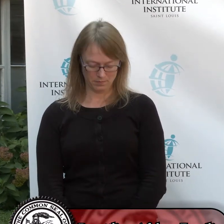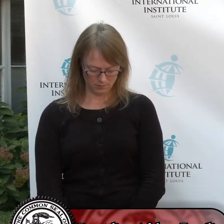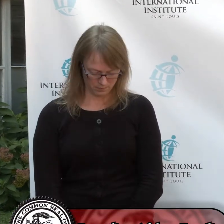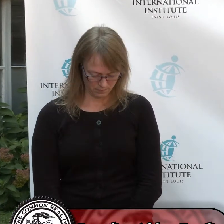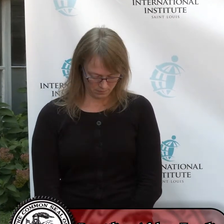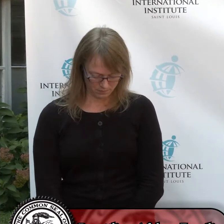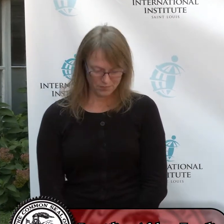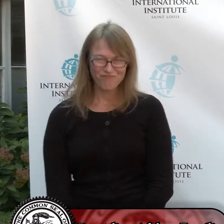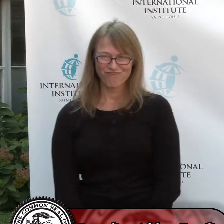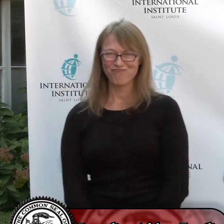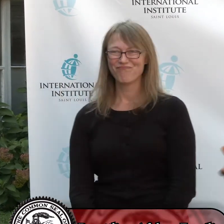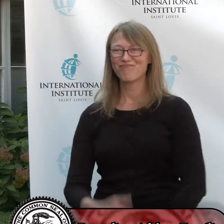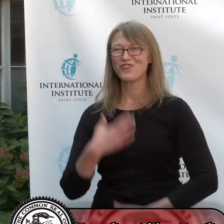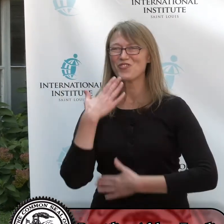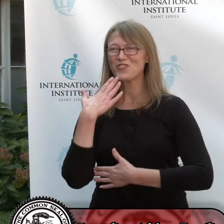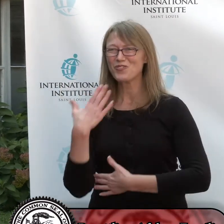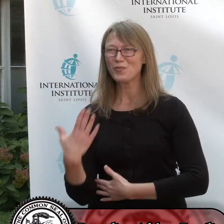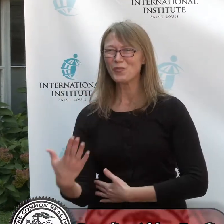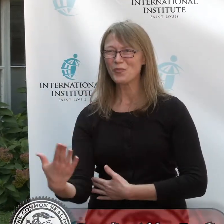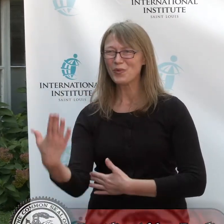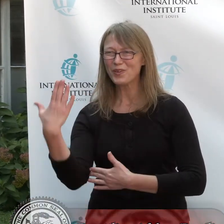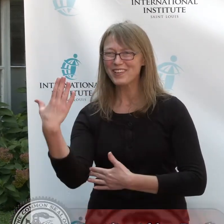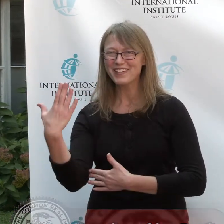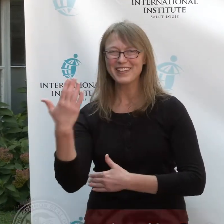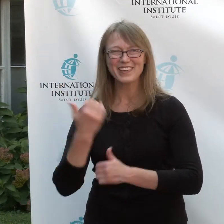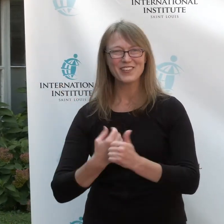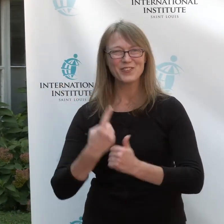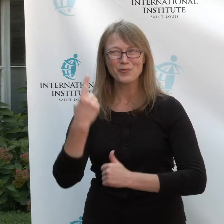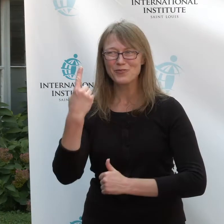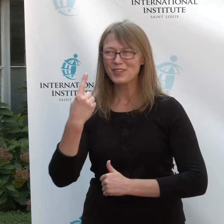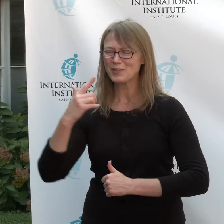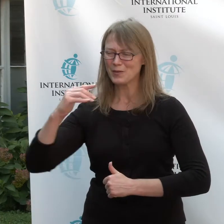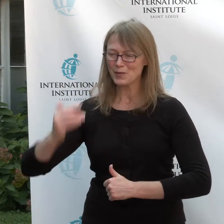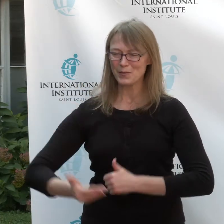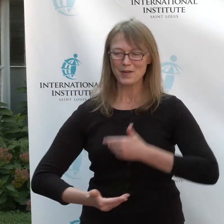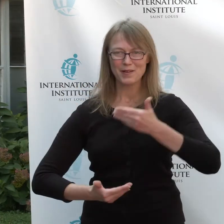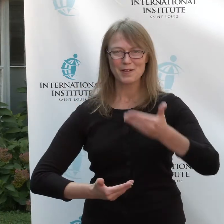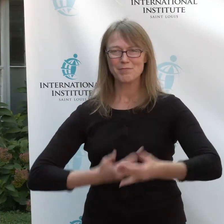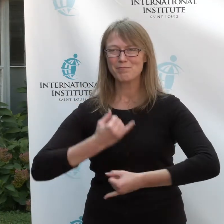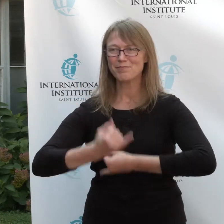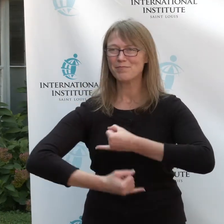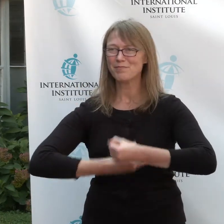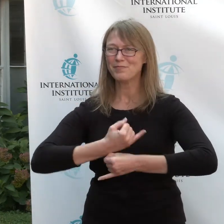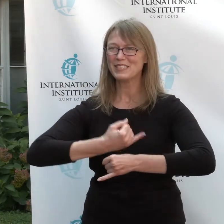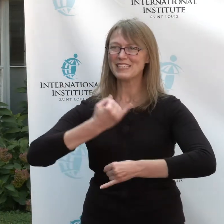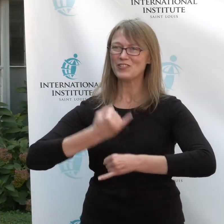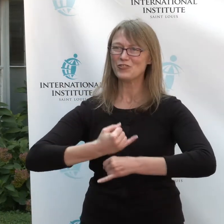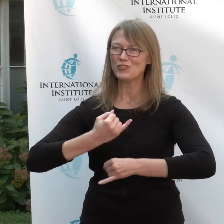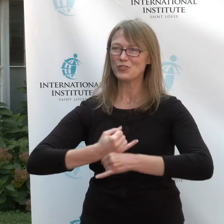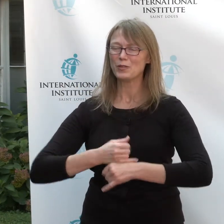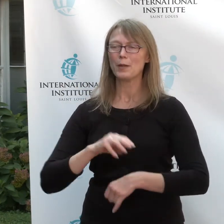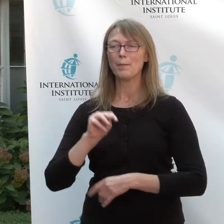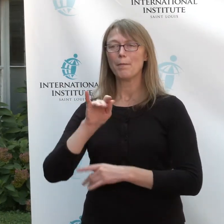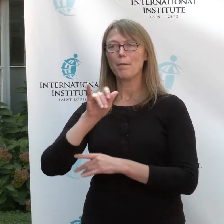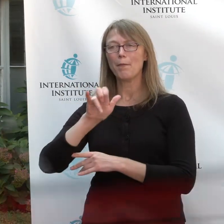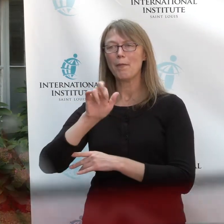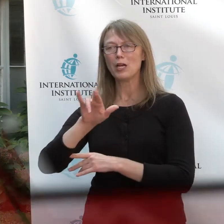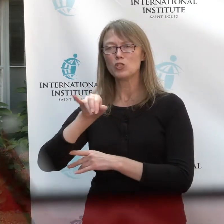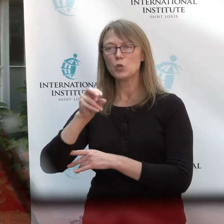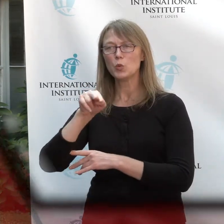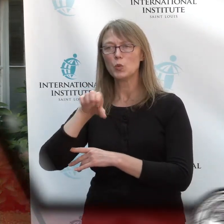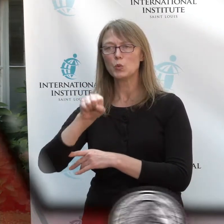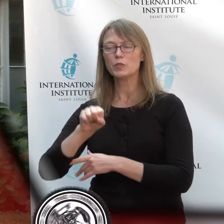Good morning, everybody, and welcome to the International Institute. Mayor Jones, Director Walker,